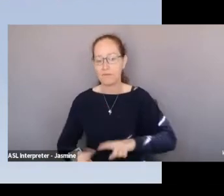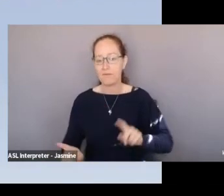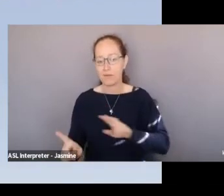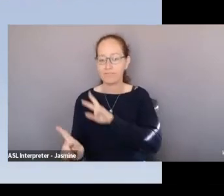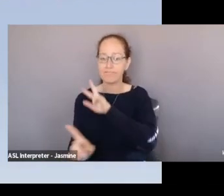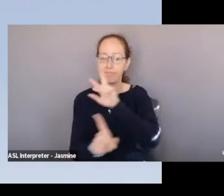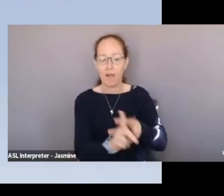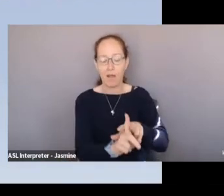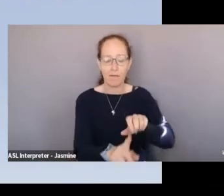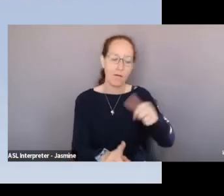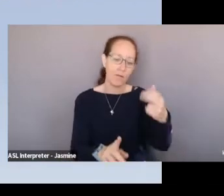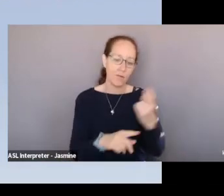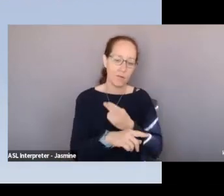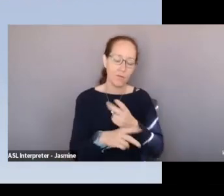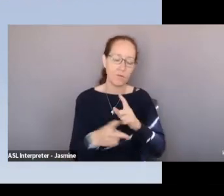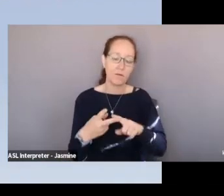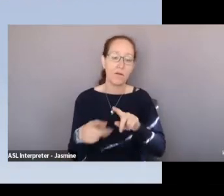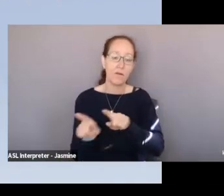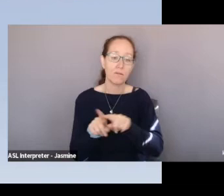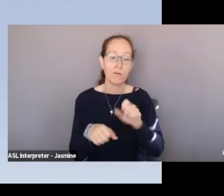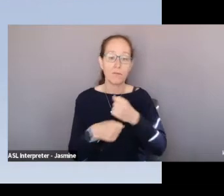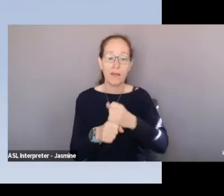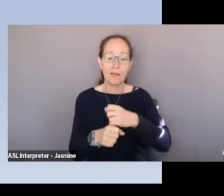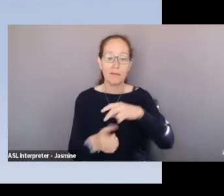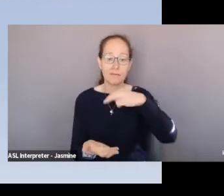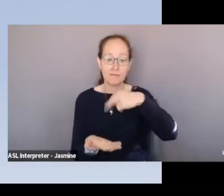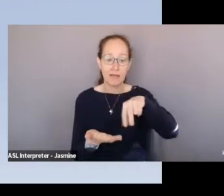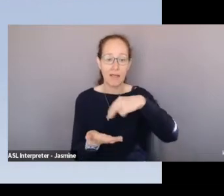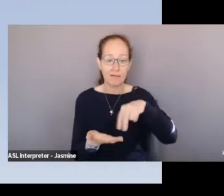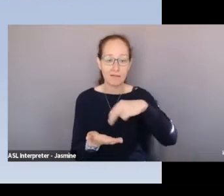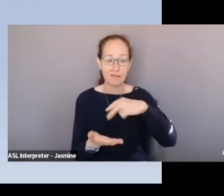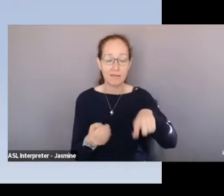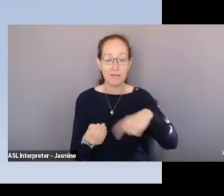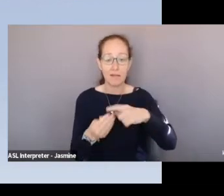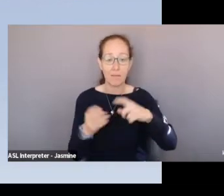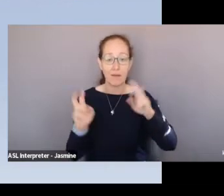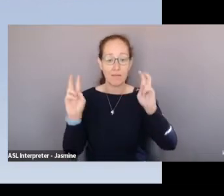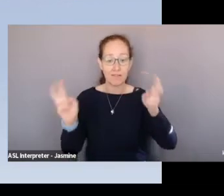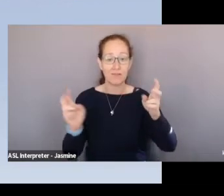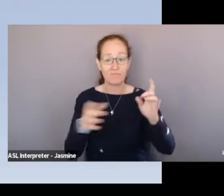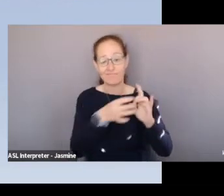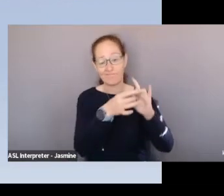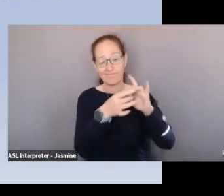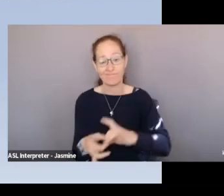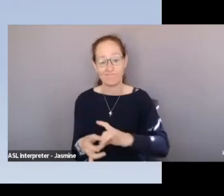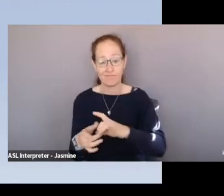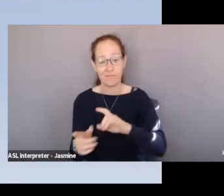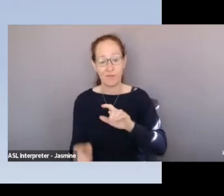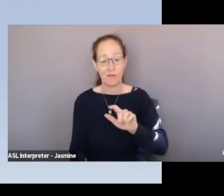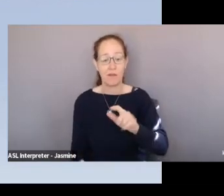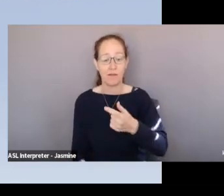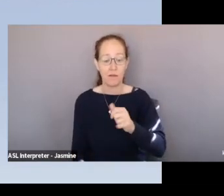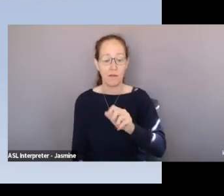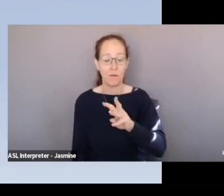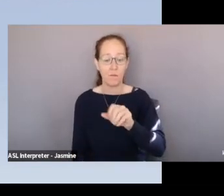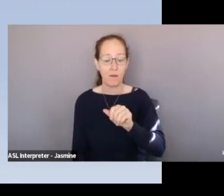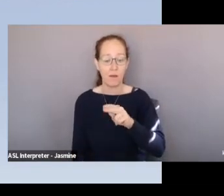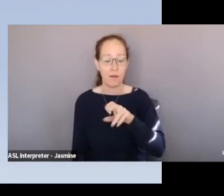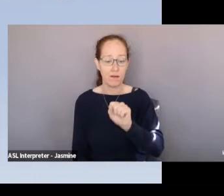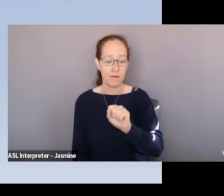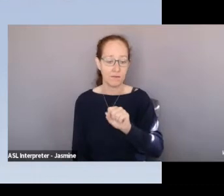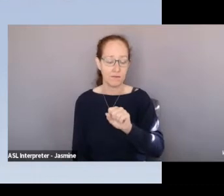issue pertinent to Gowanus. So Gowanus, the Gowanus Canal was New York City's first named Superfund site because